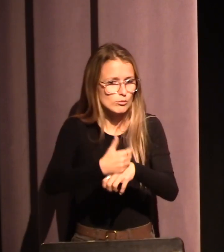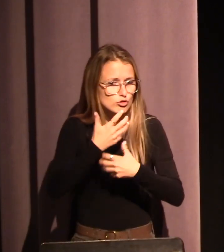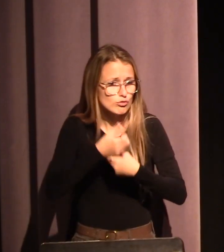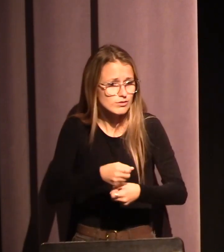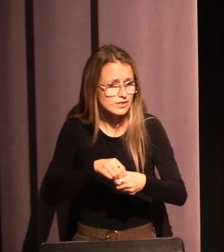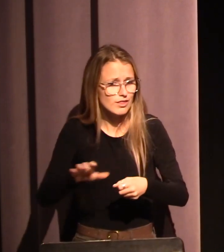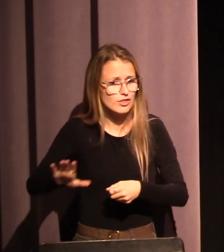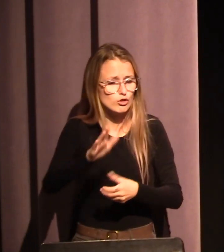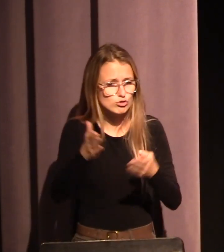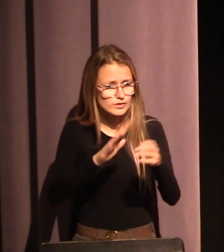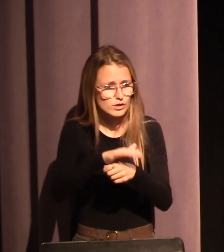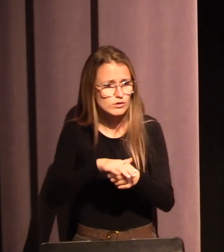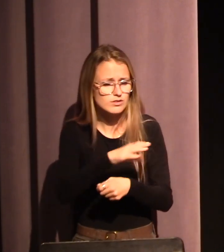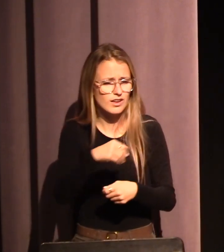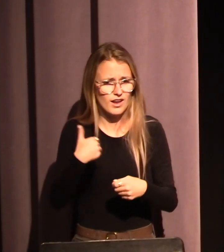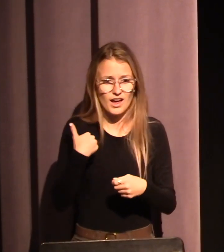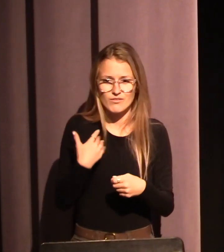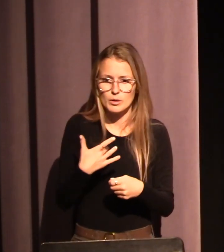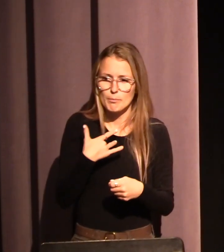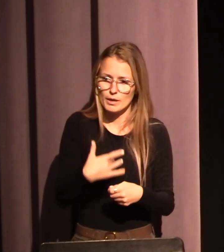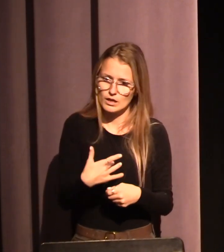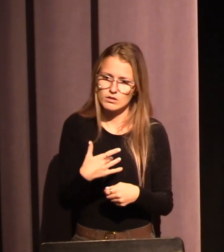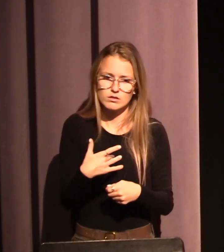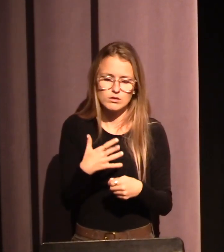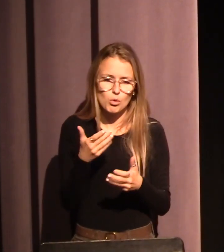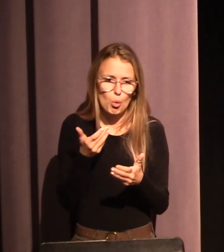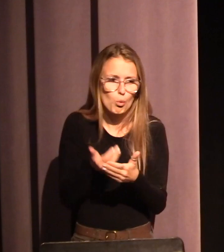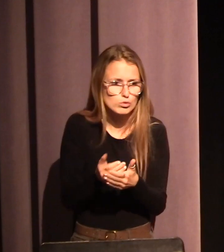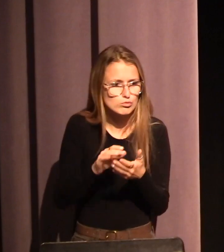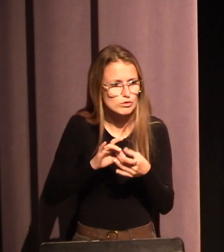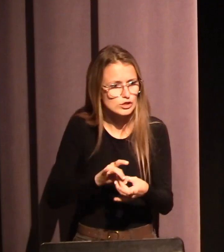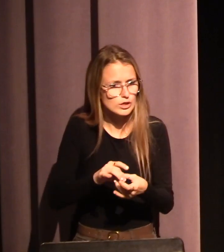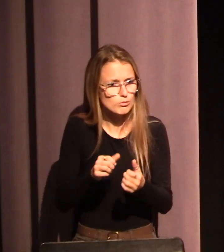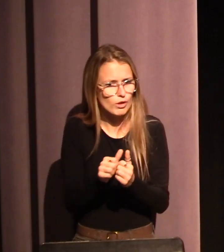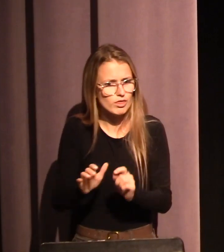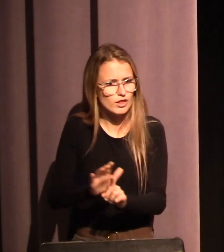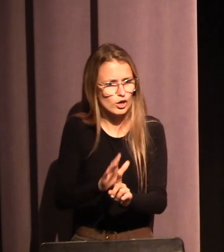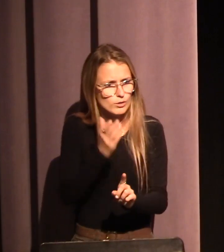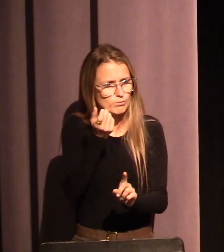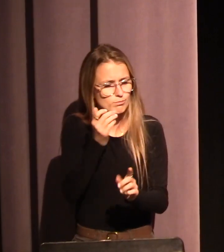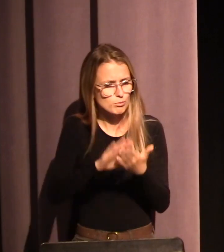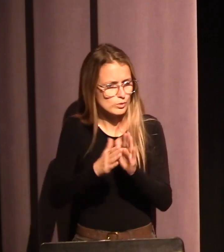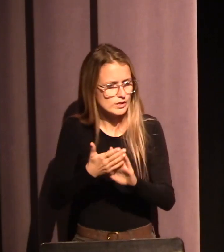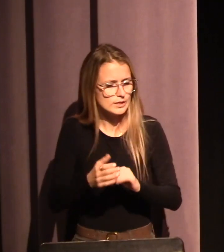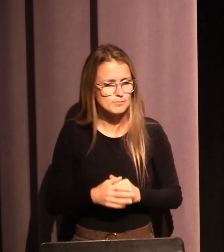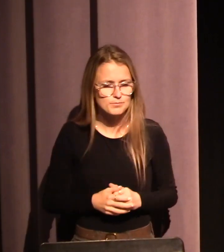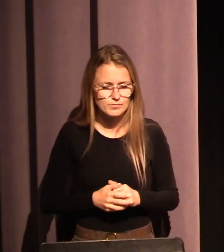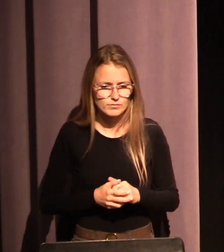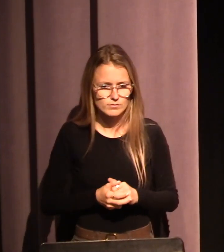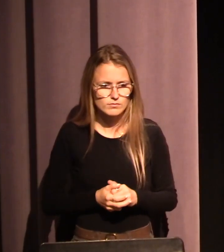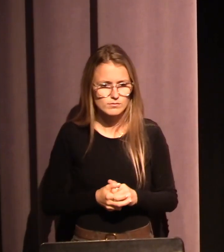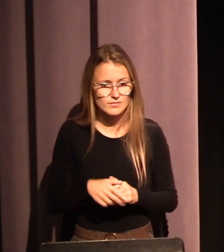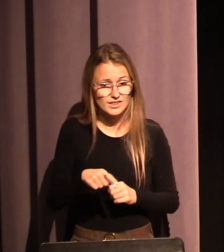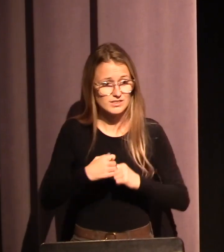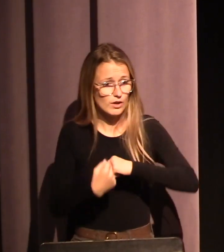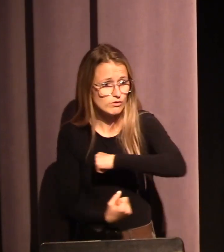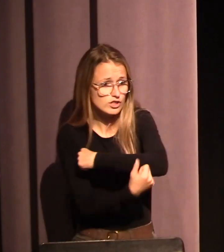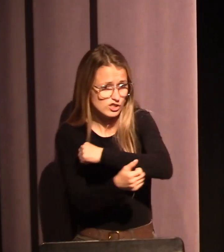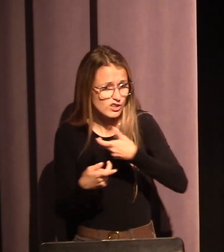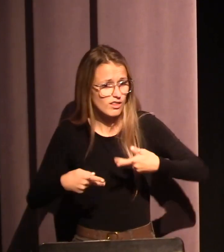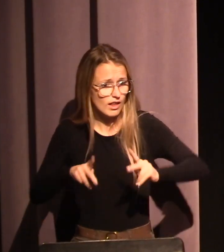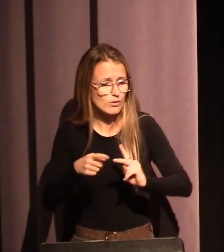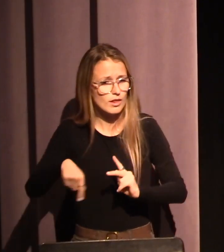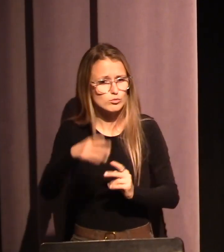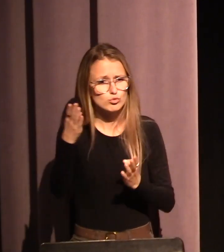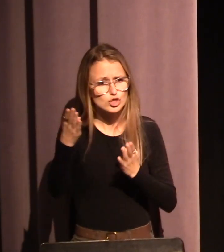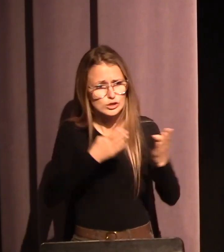areas and have an unusually close relationship and understanding of that community. This foundation enables them to serve as